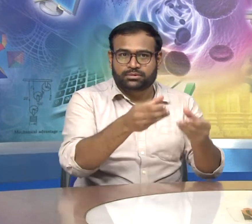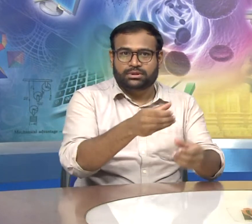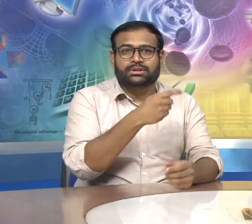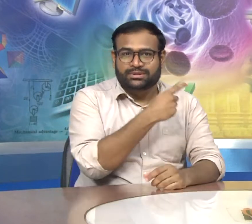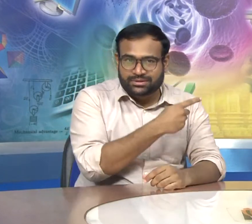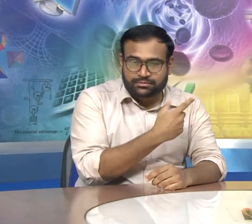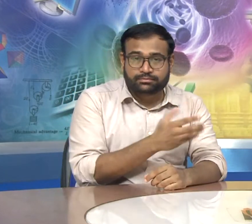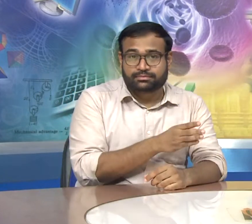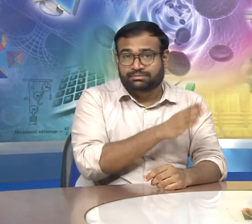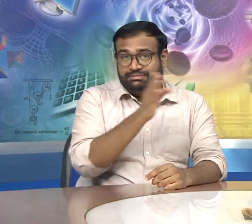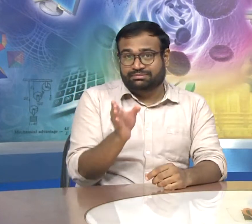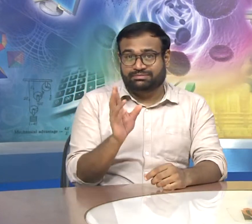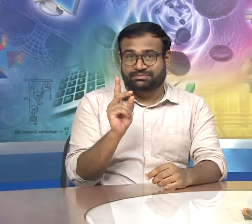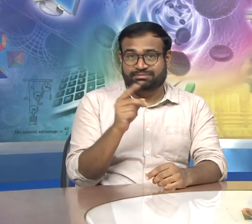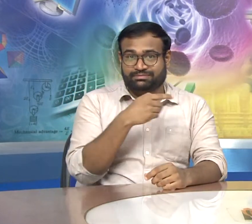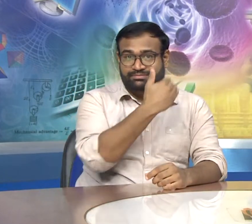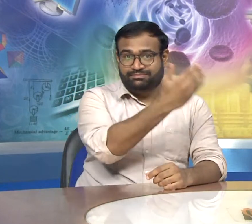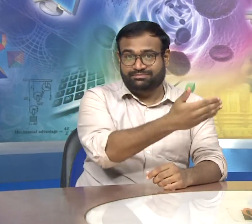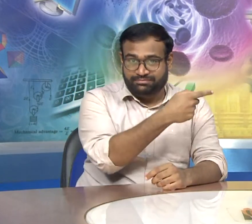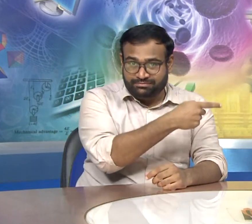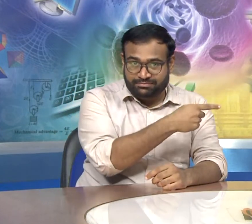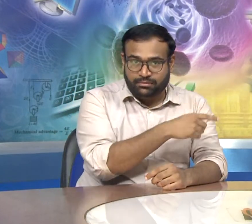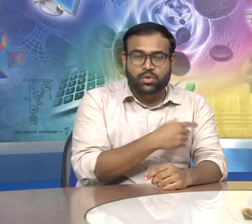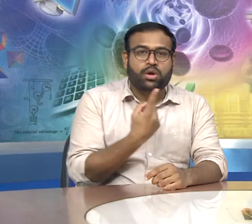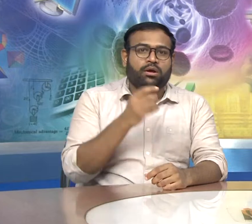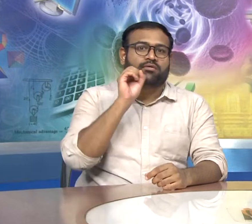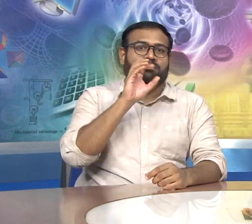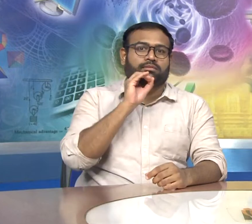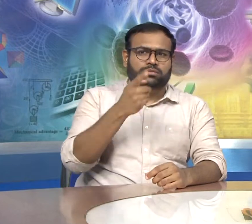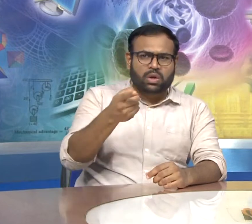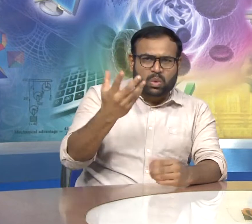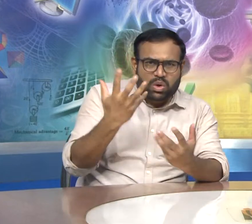documents, and on other hand emphasizes